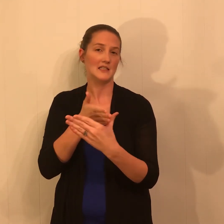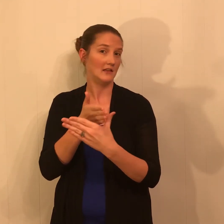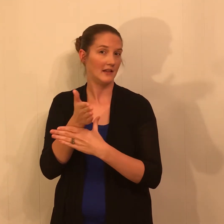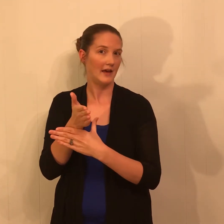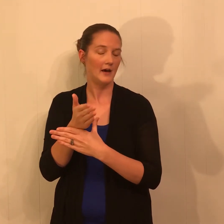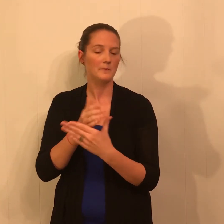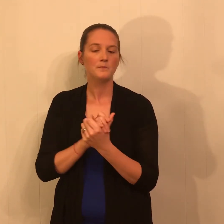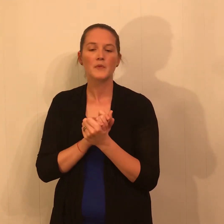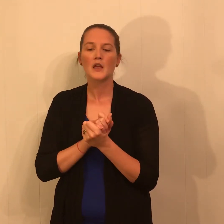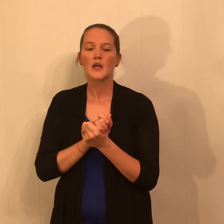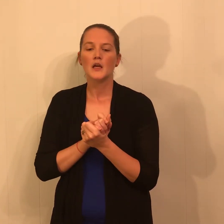like that.